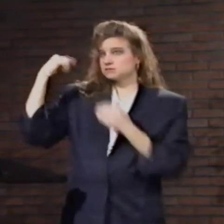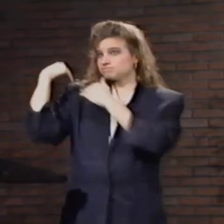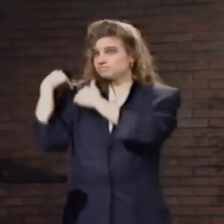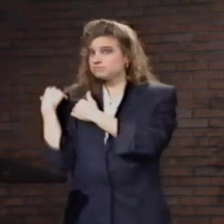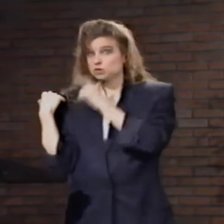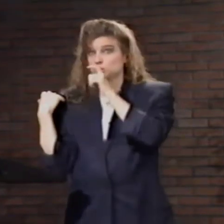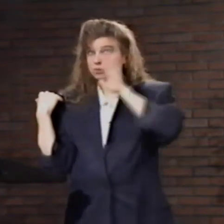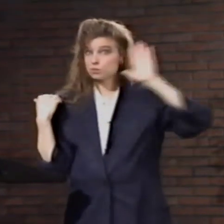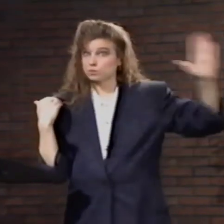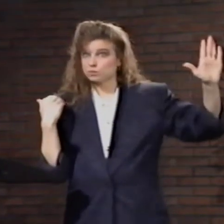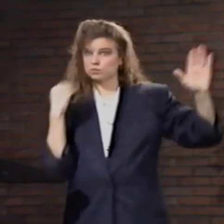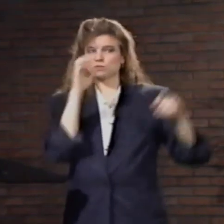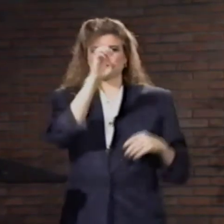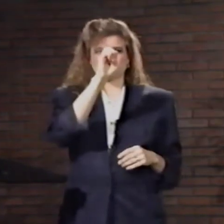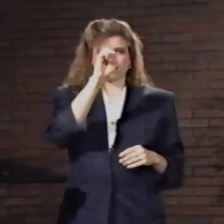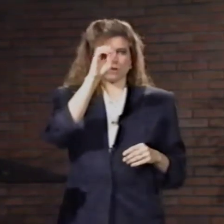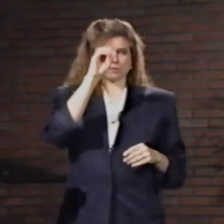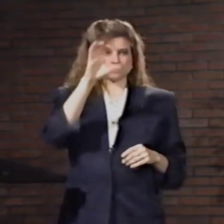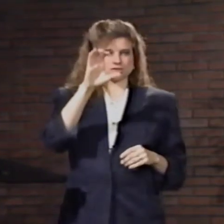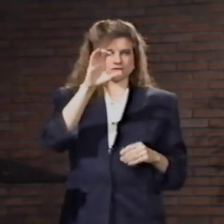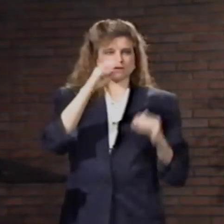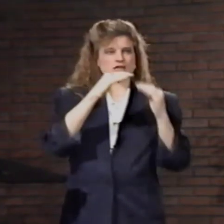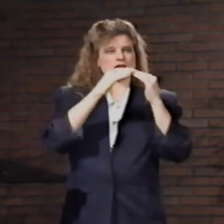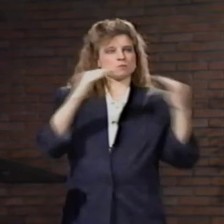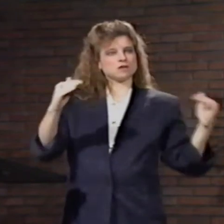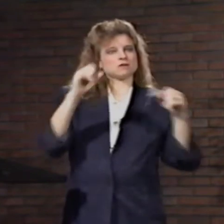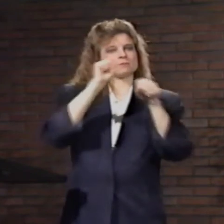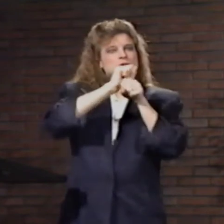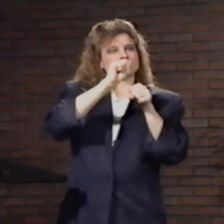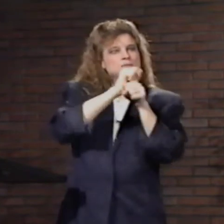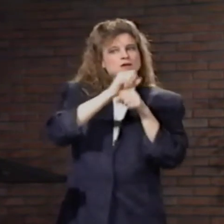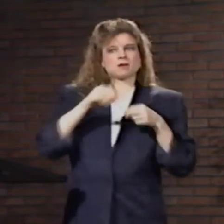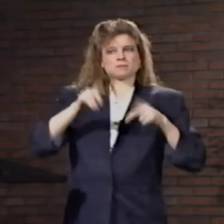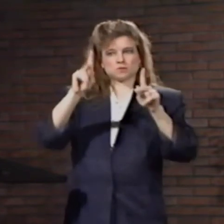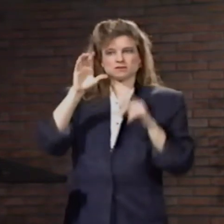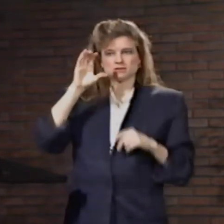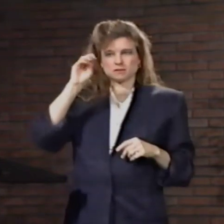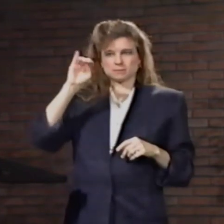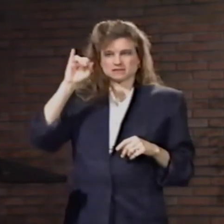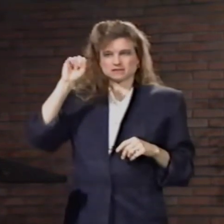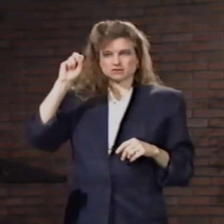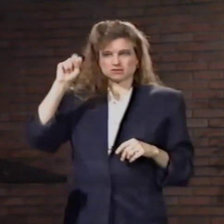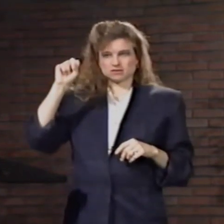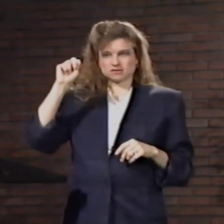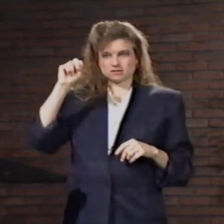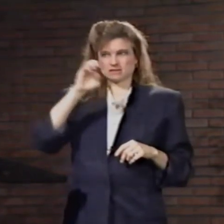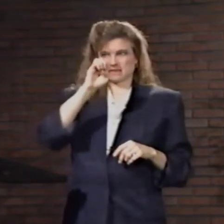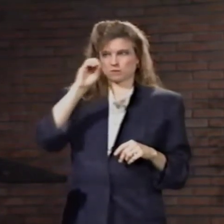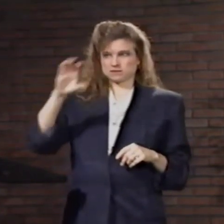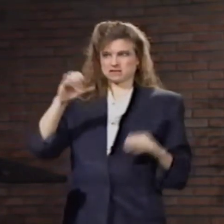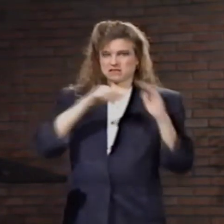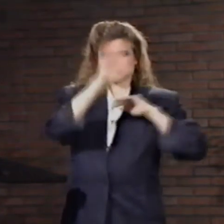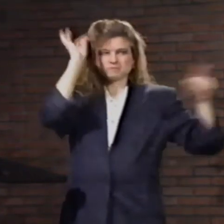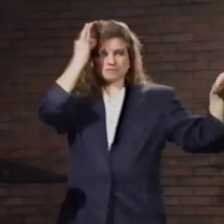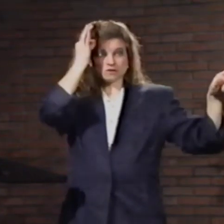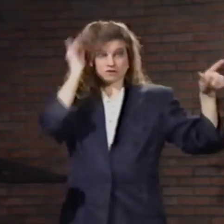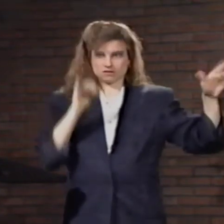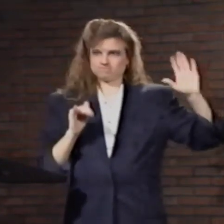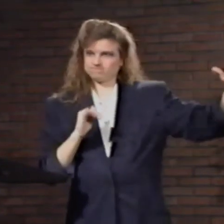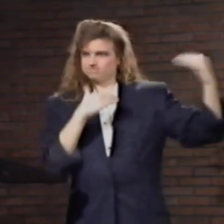And for Title 1, the regulations and enforcement of the ADA is by the EOC. That stands for the Equal Employment